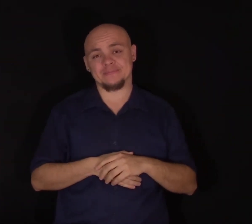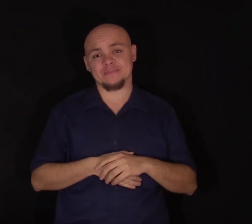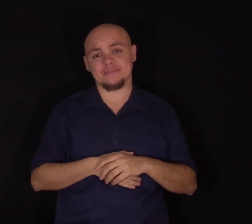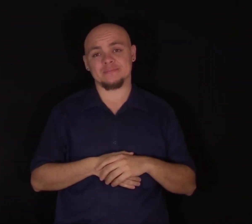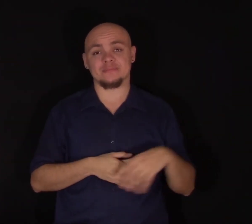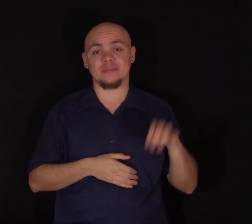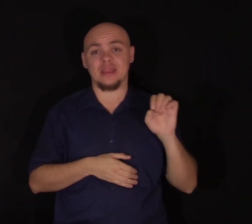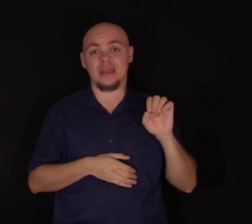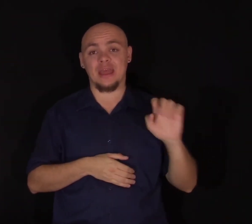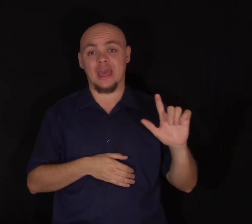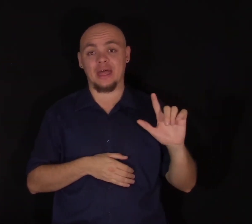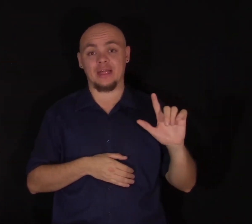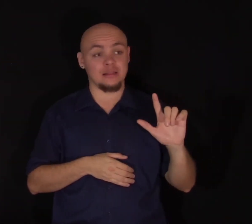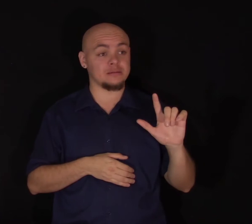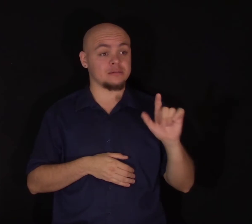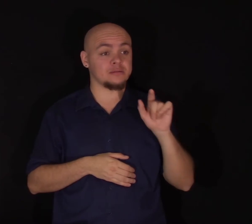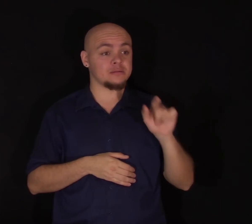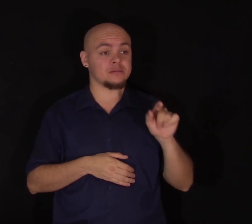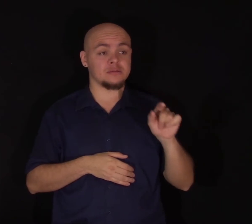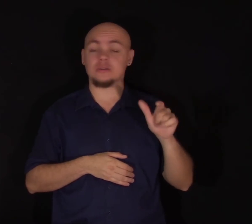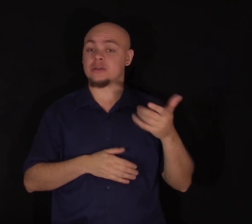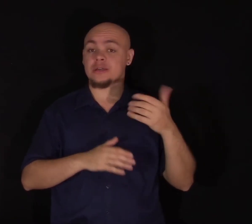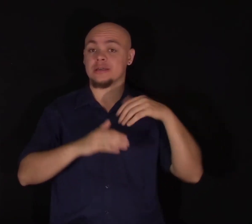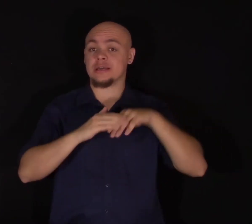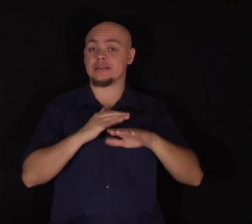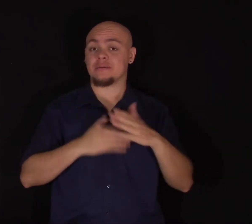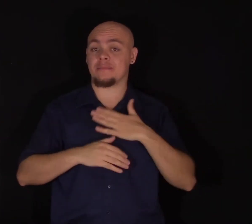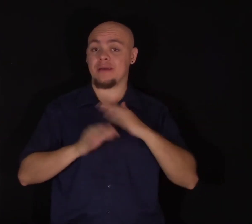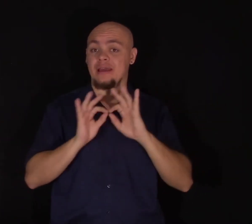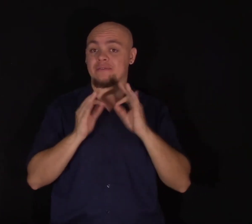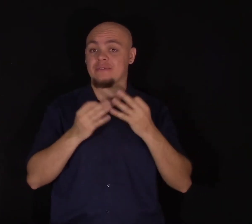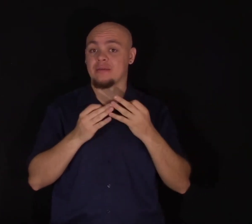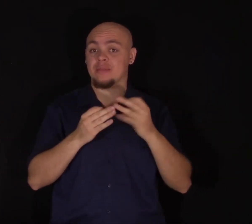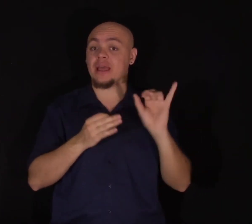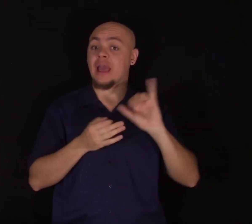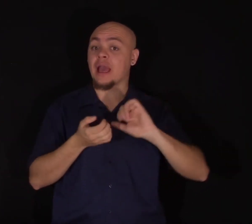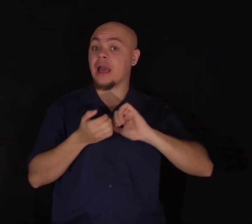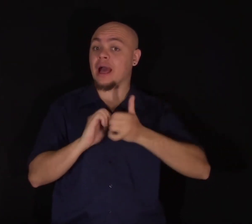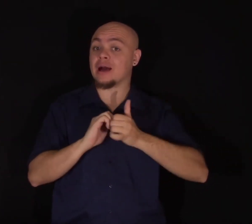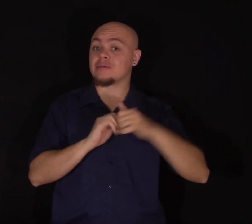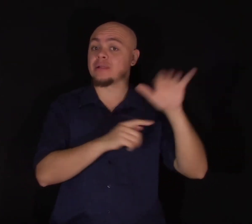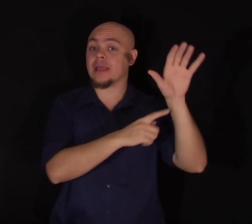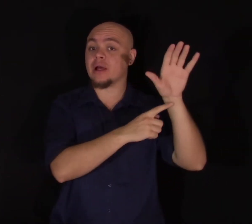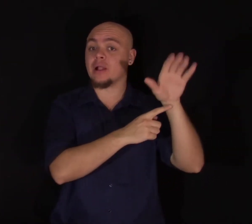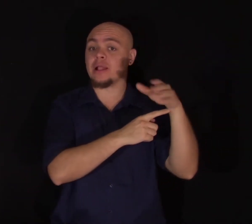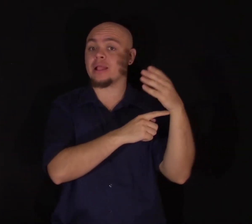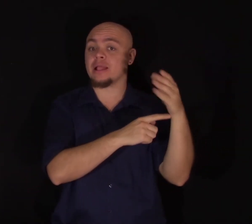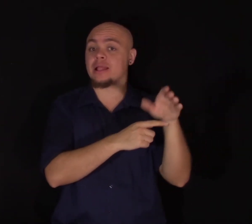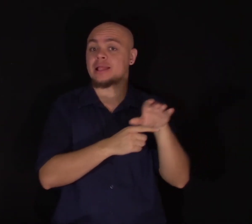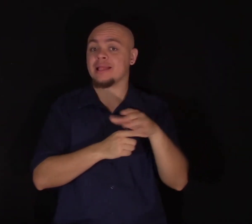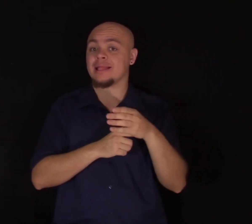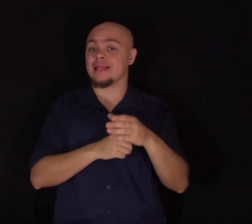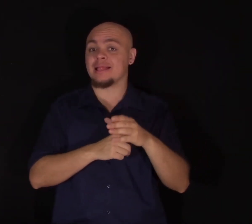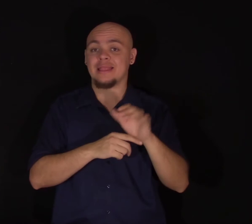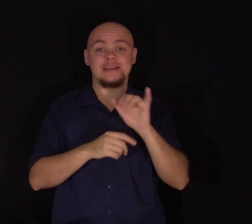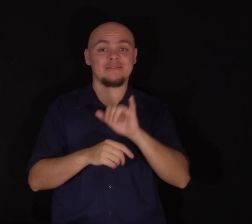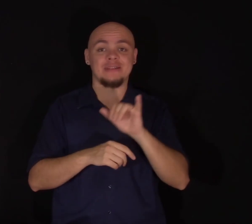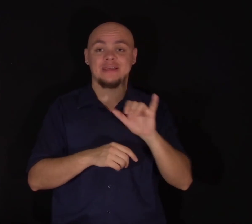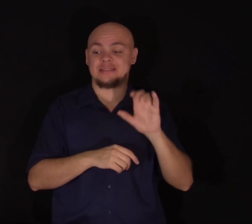Elle came into my family's life unexpectedly, like a leaf blown in on a breeze in October